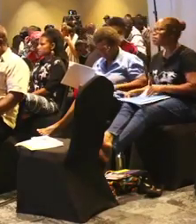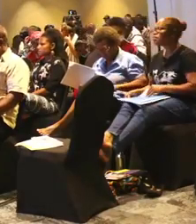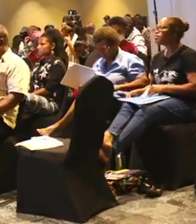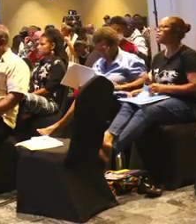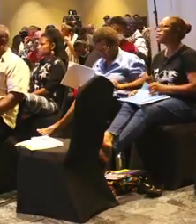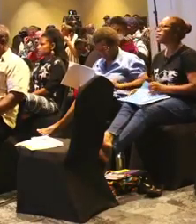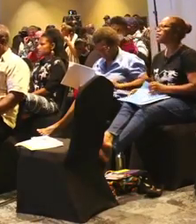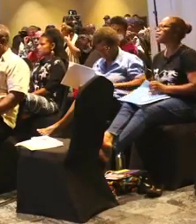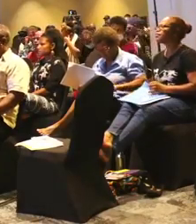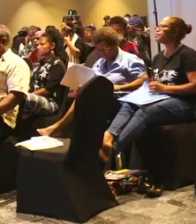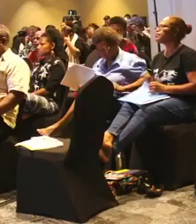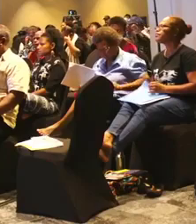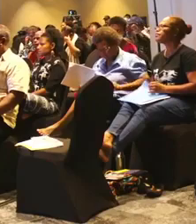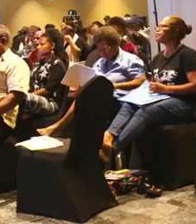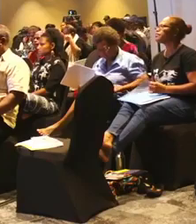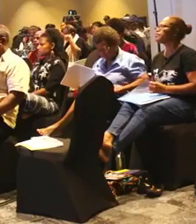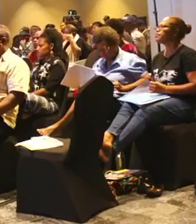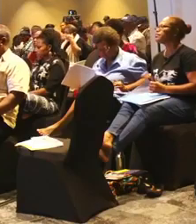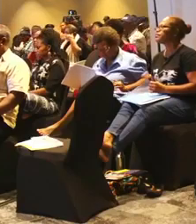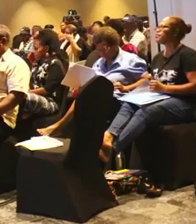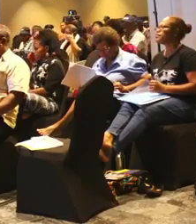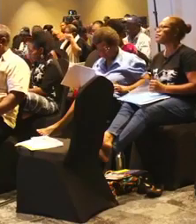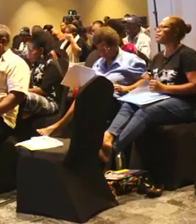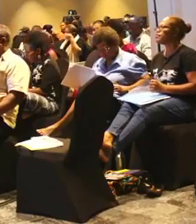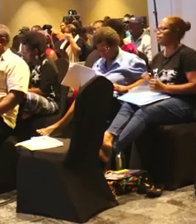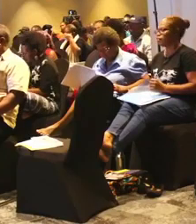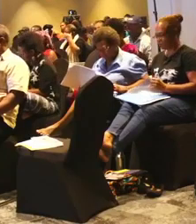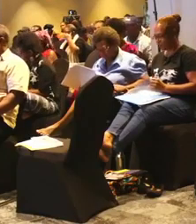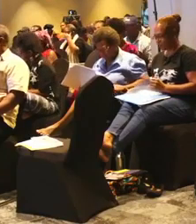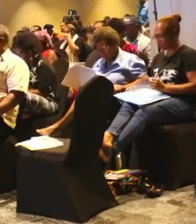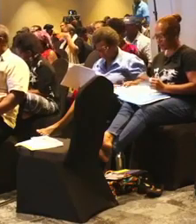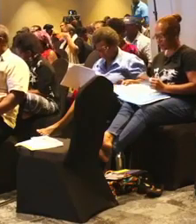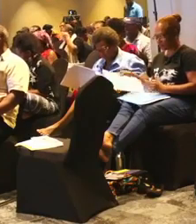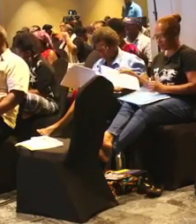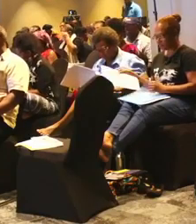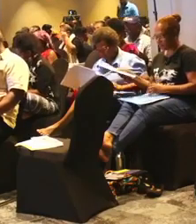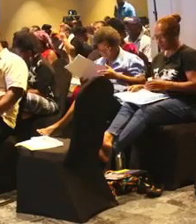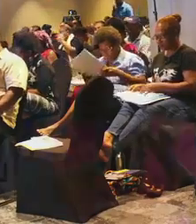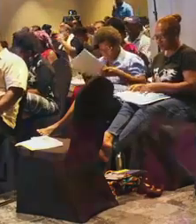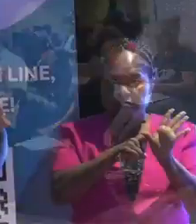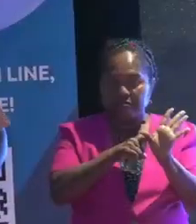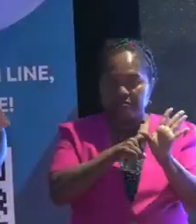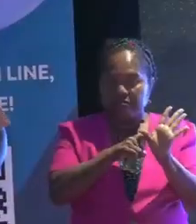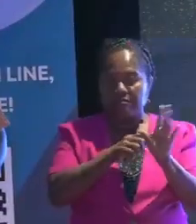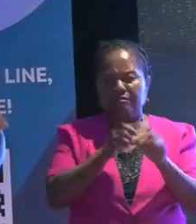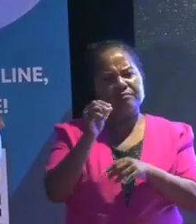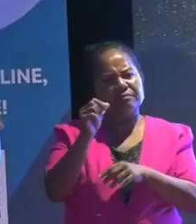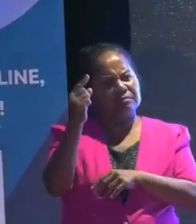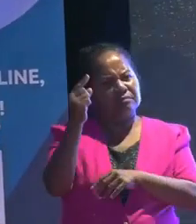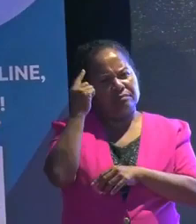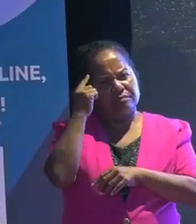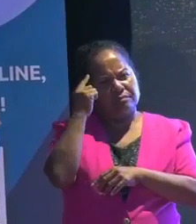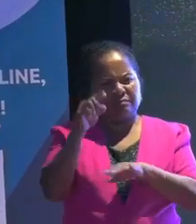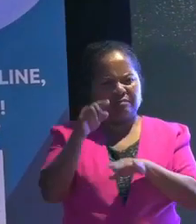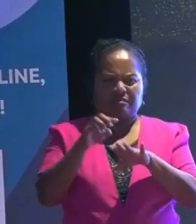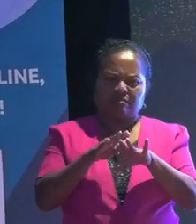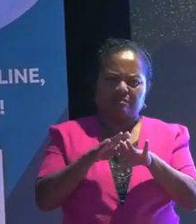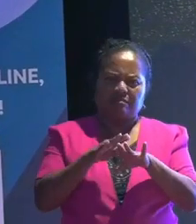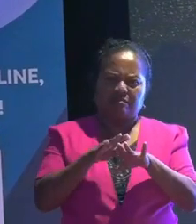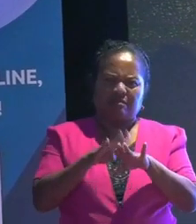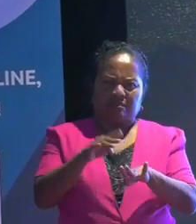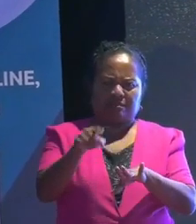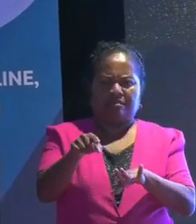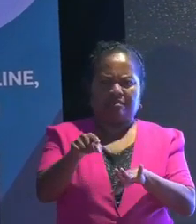When you hear about salary and wages tax, some of you seated here might be